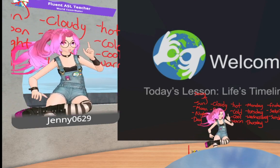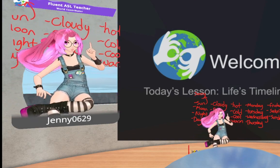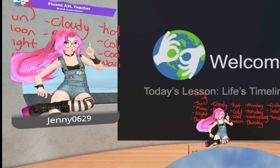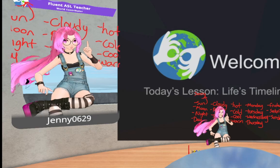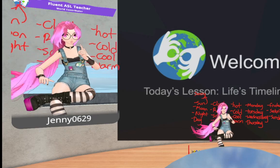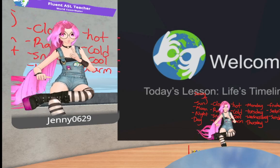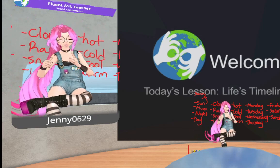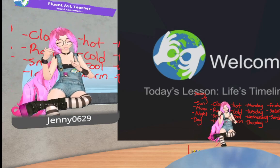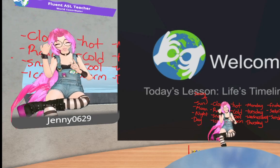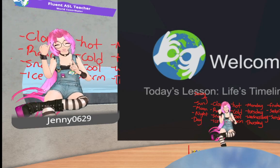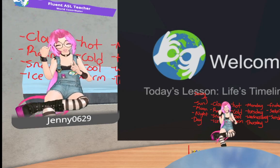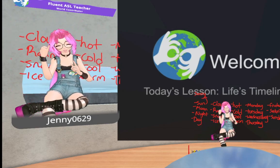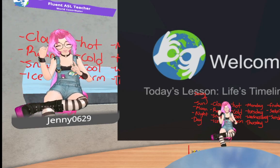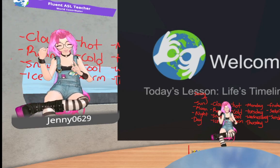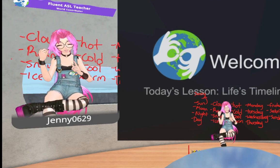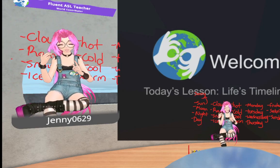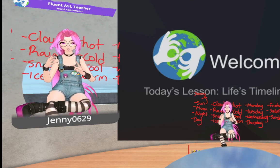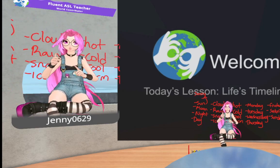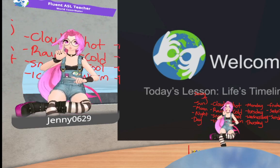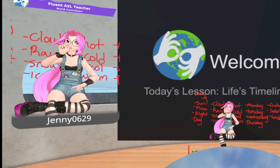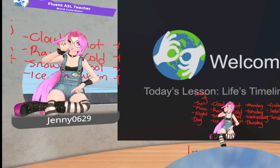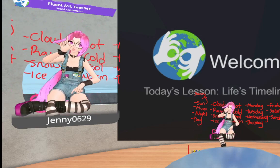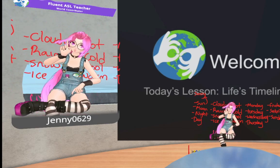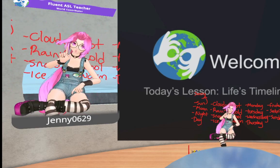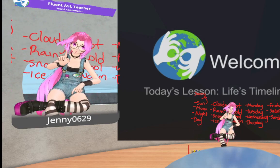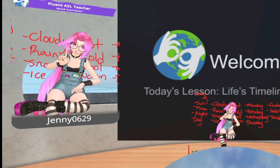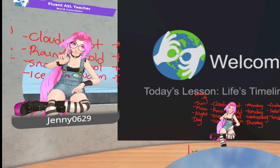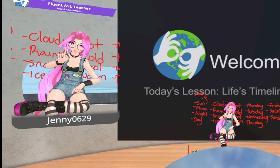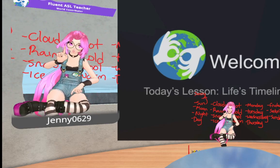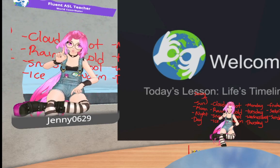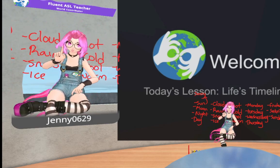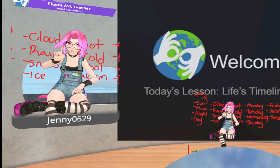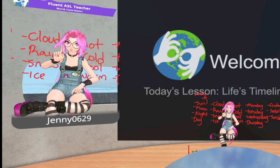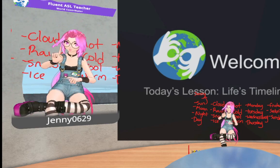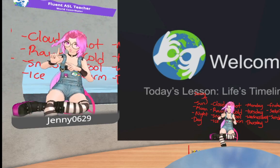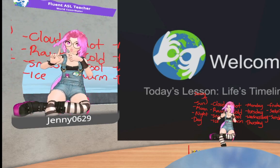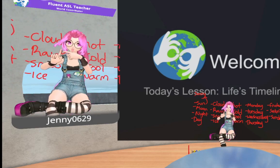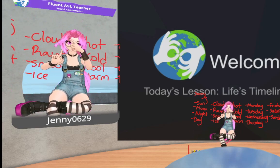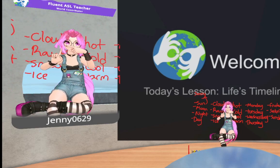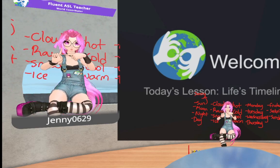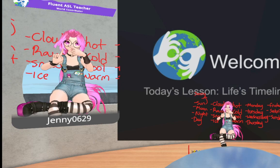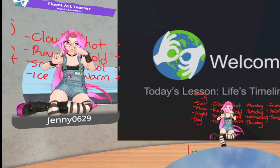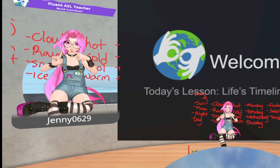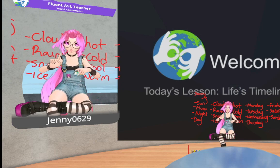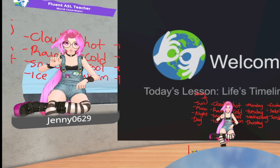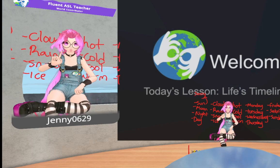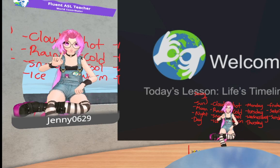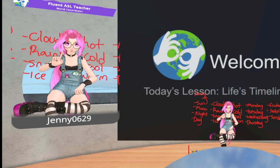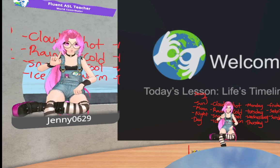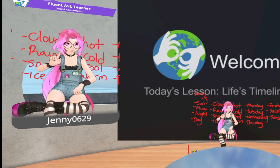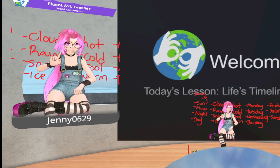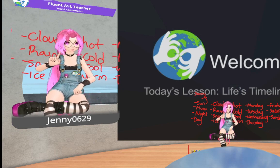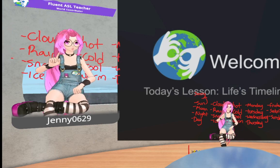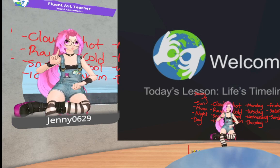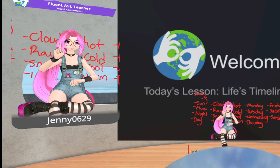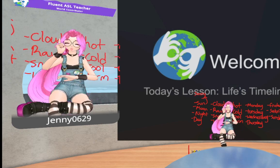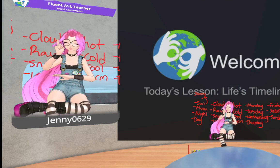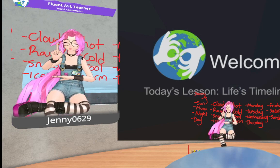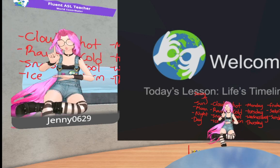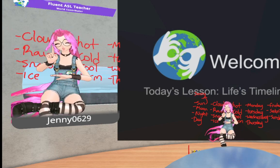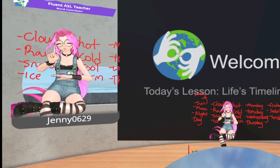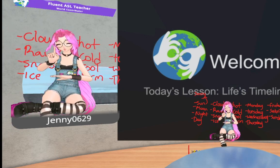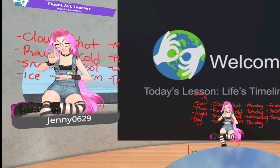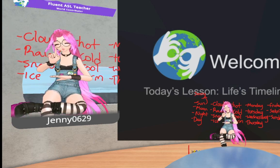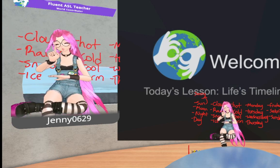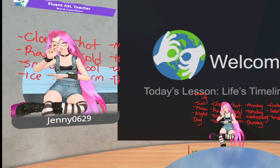D. D for day. Another way you can remember this is it's one day. So I have one finger up, okay? So we're going to